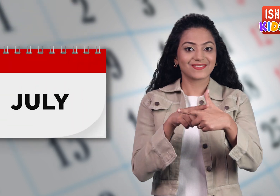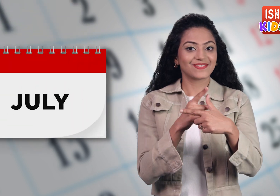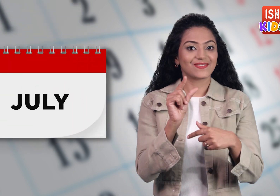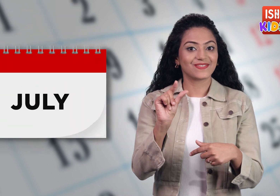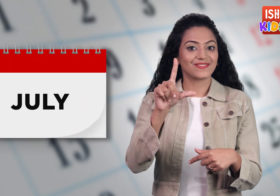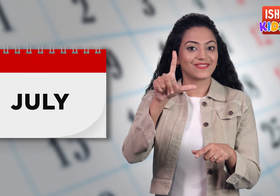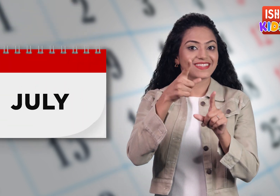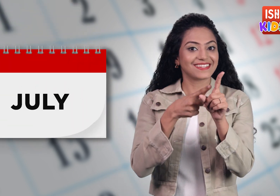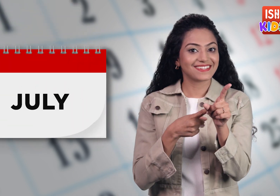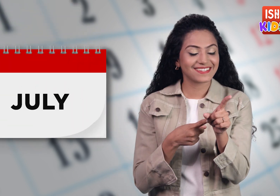July,